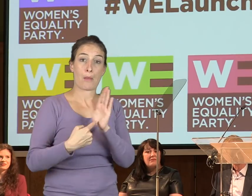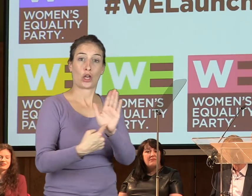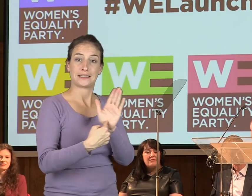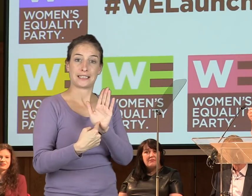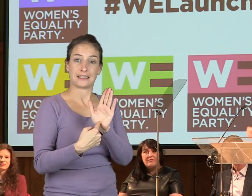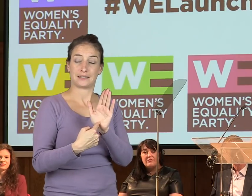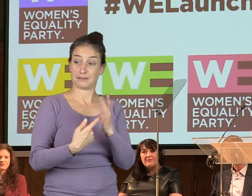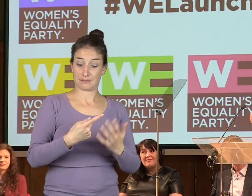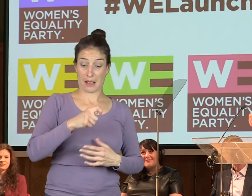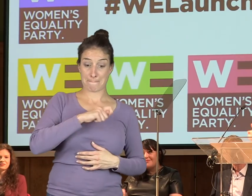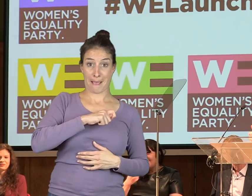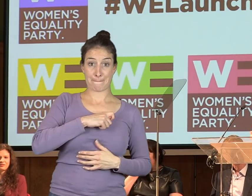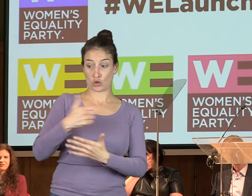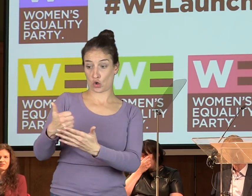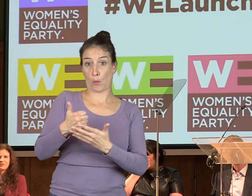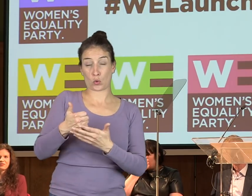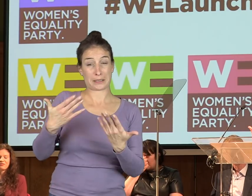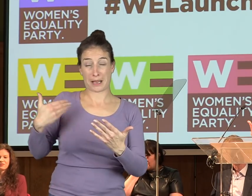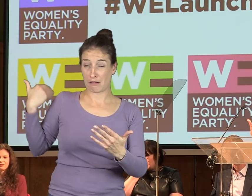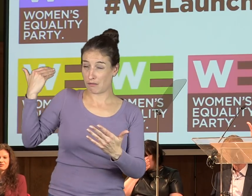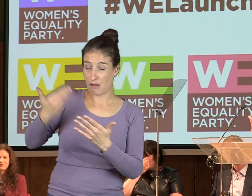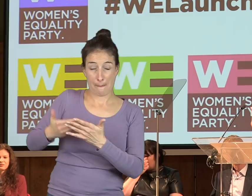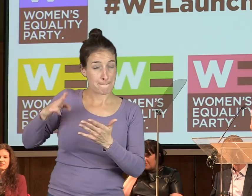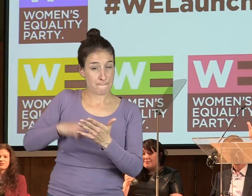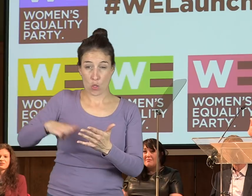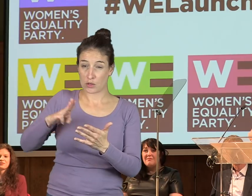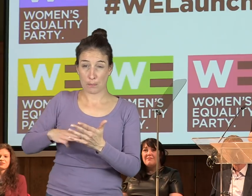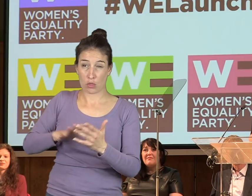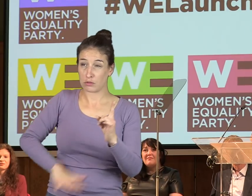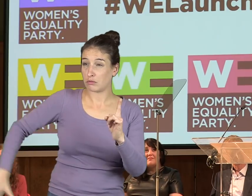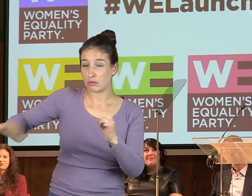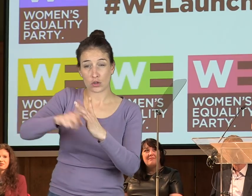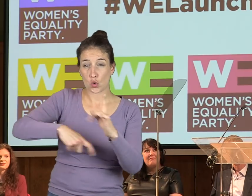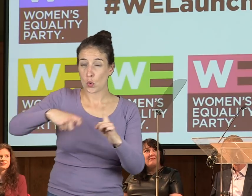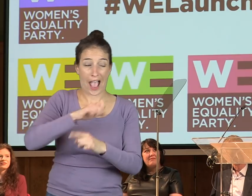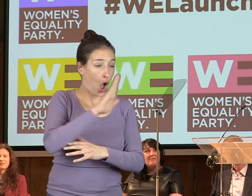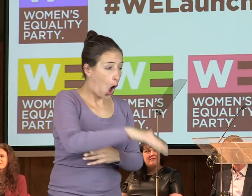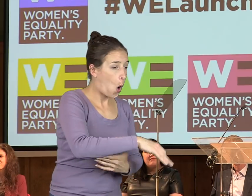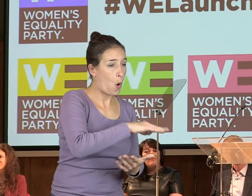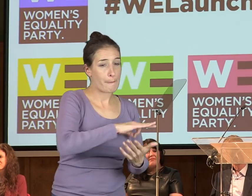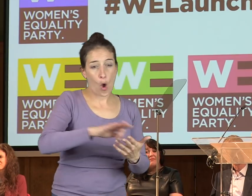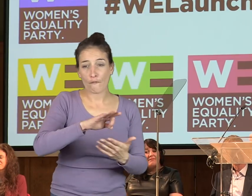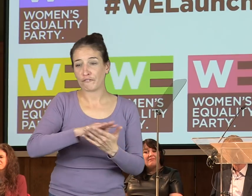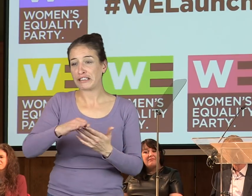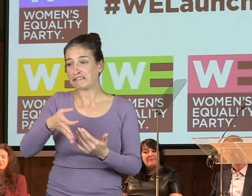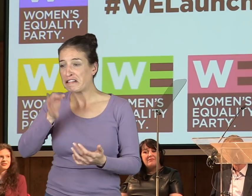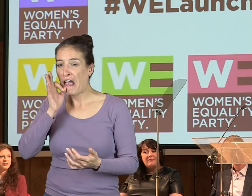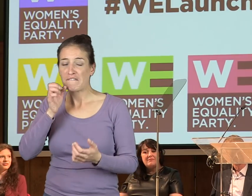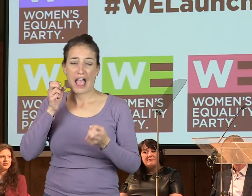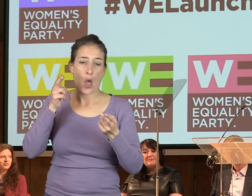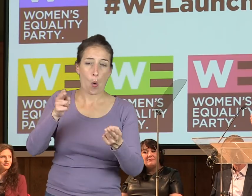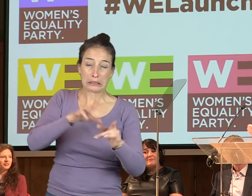and down the country in homes and offices, in cafes and community halls, in the hope of breaking the political